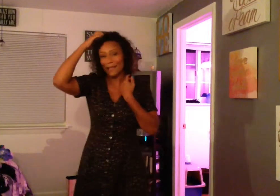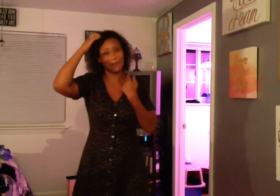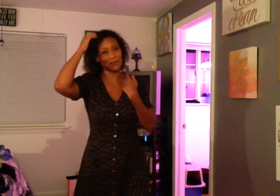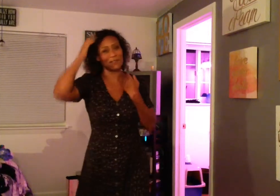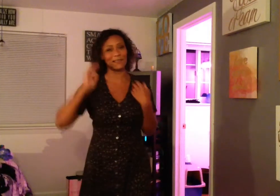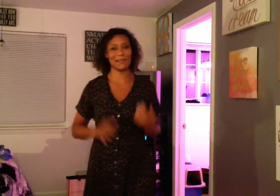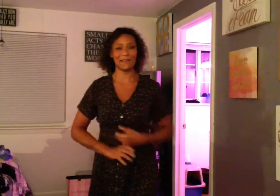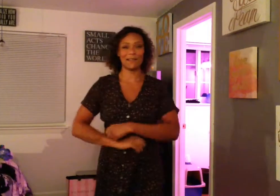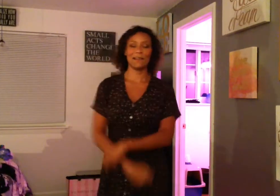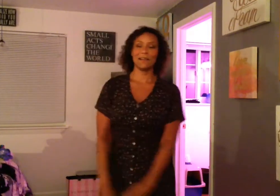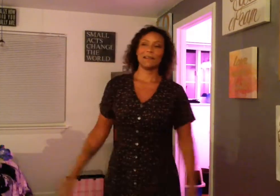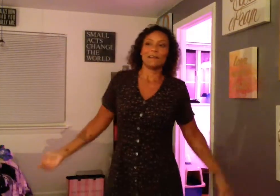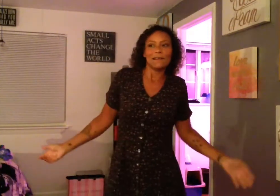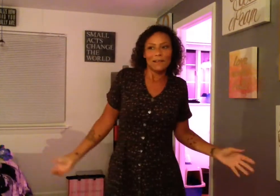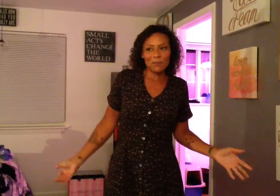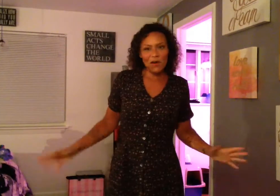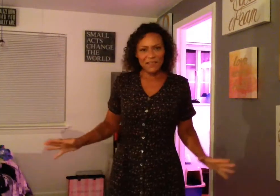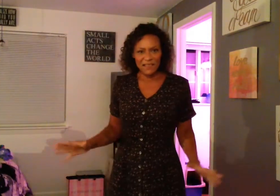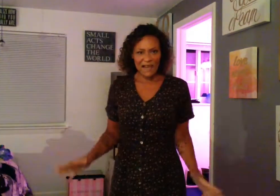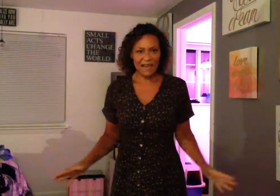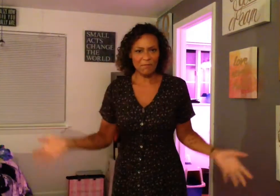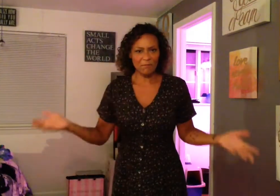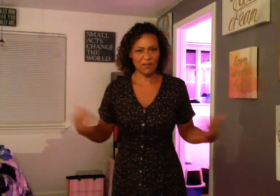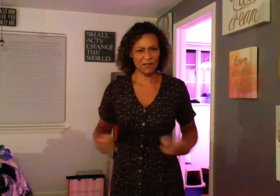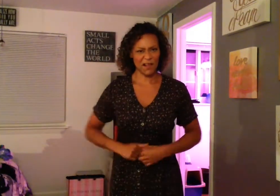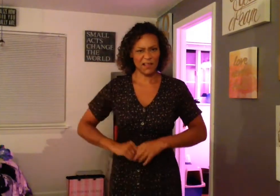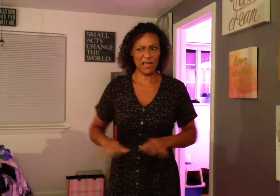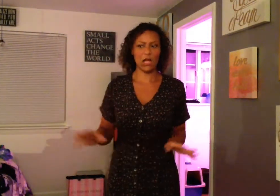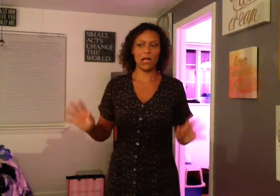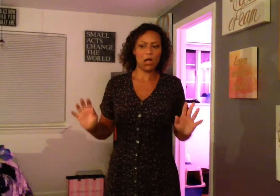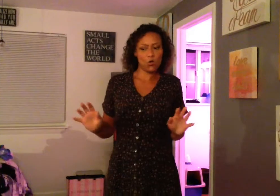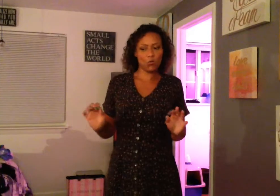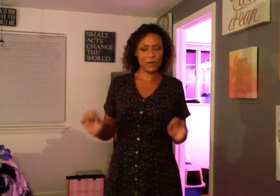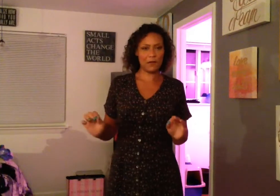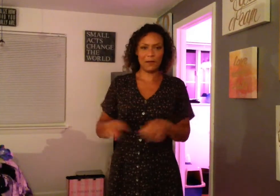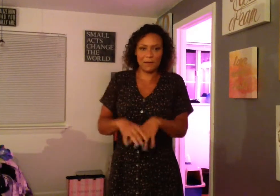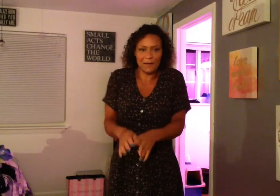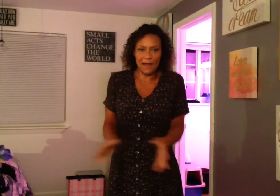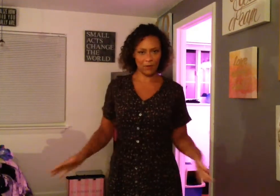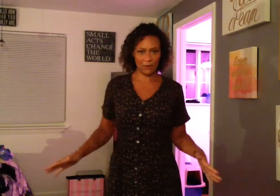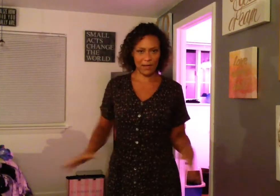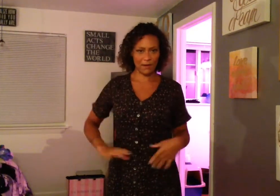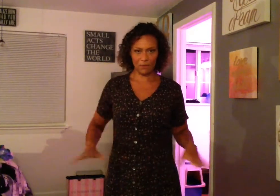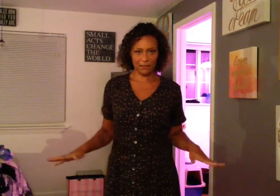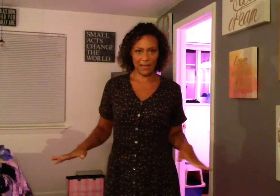They're just like, they're parts of the game, but they're not like real. And they're never gonna wake up. Like, that's